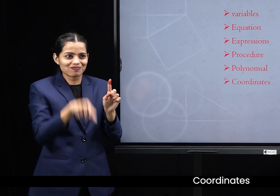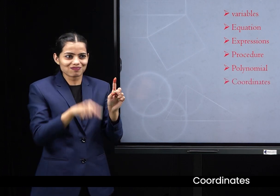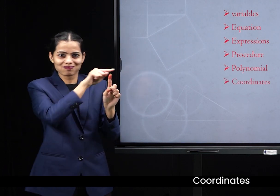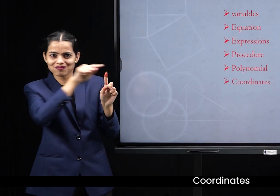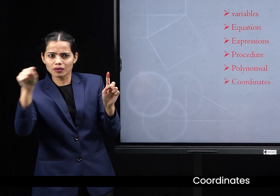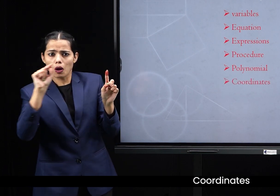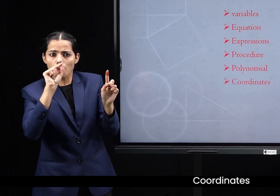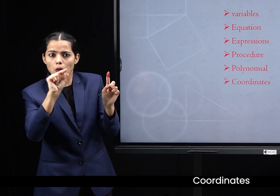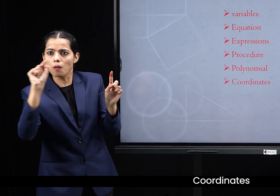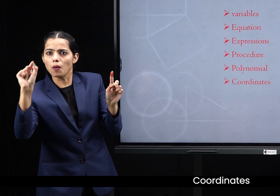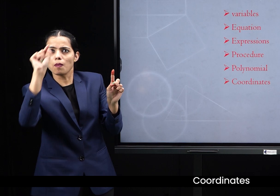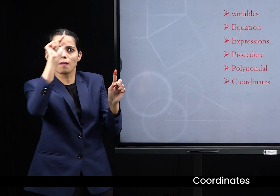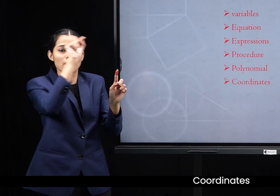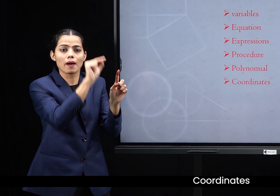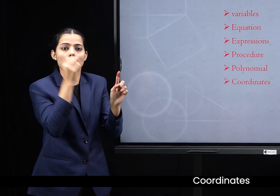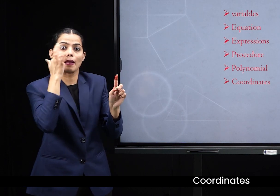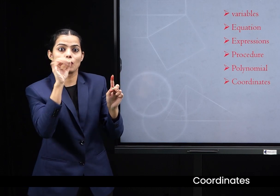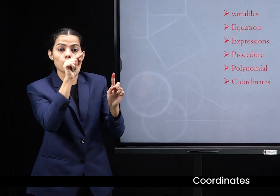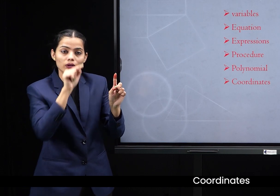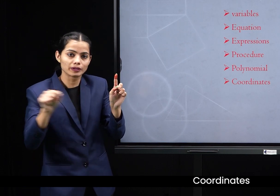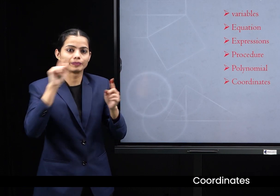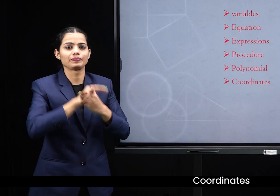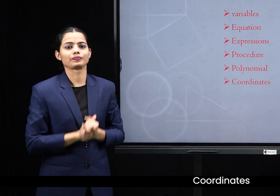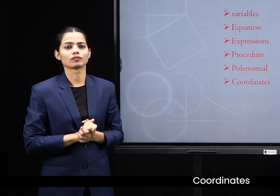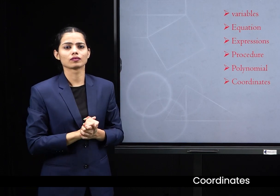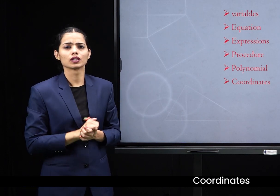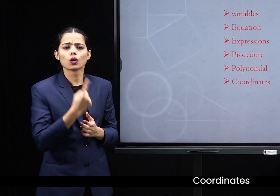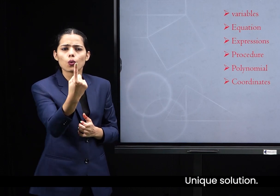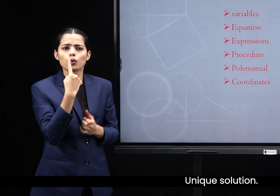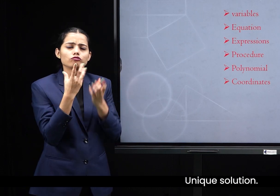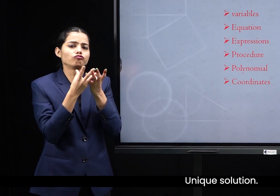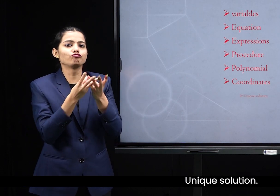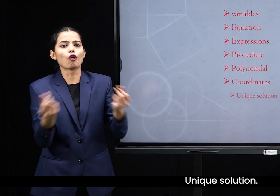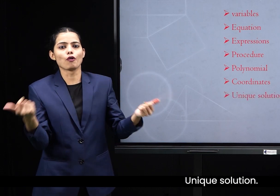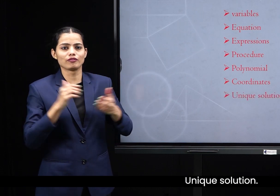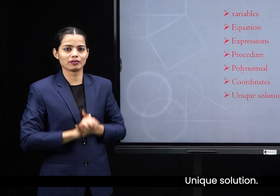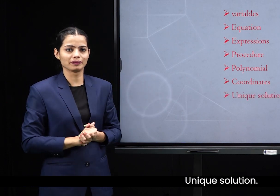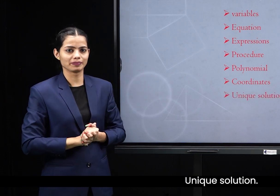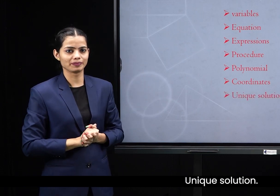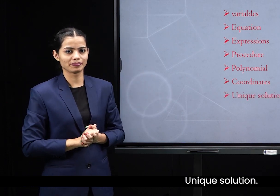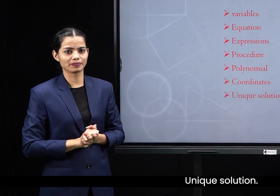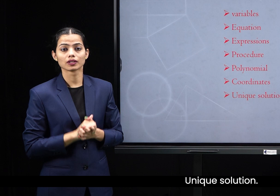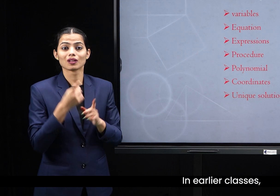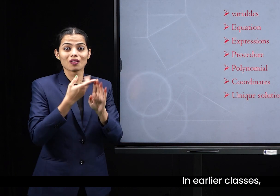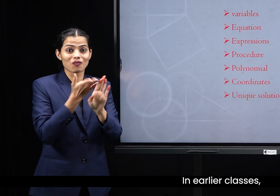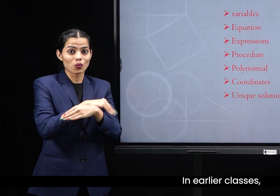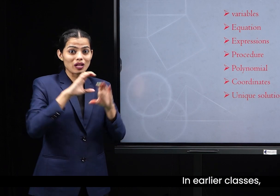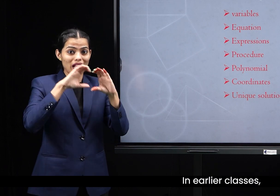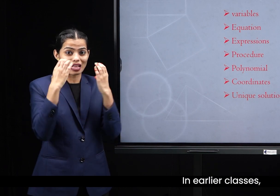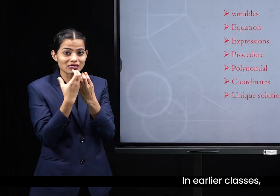unique solution. In earlier classes,